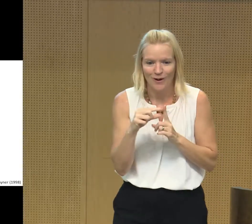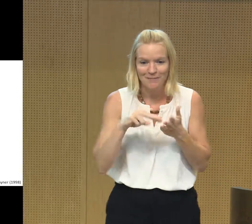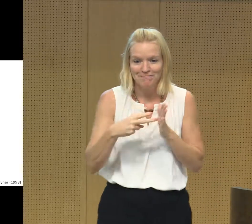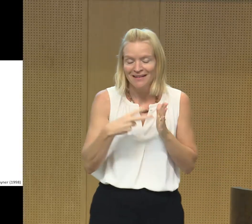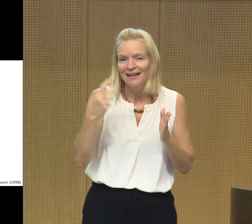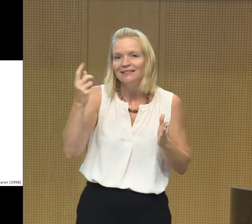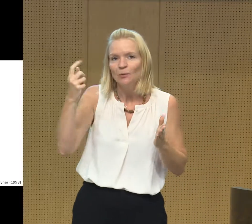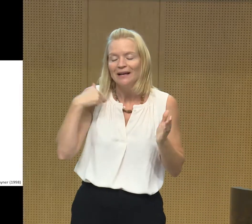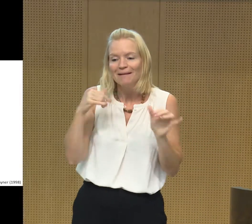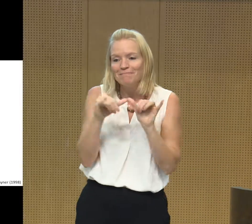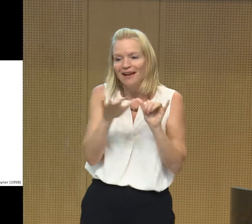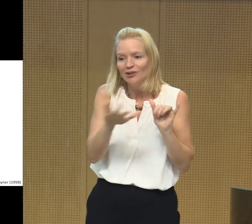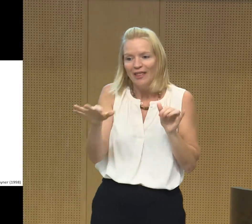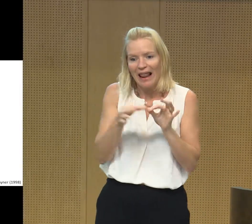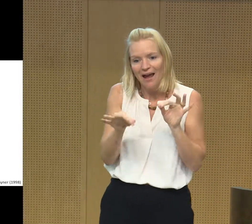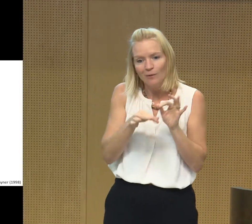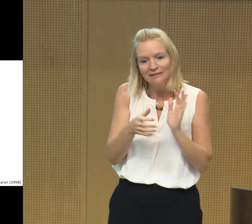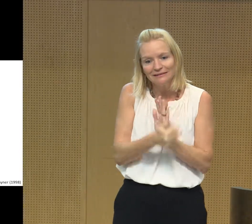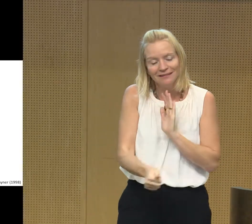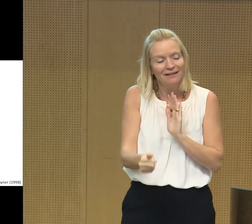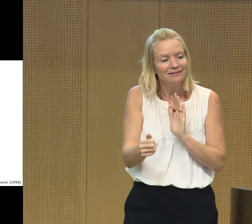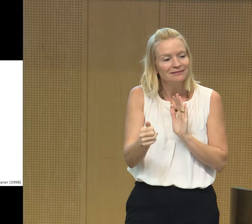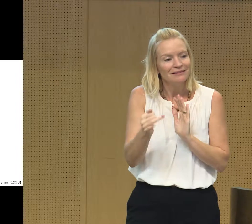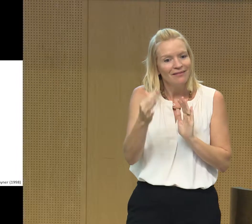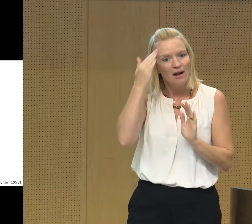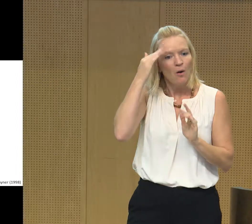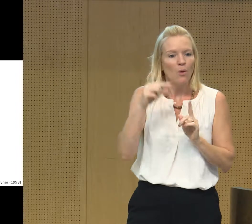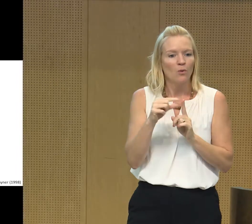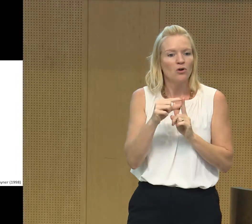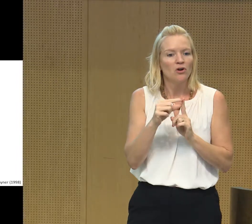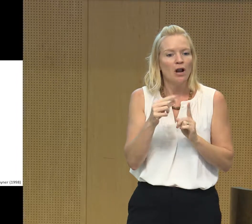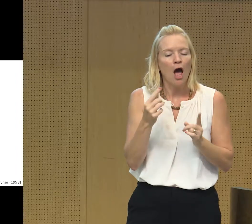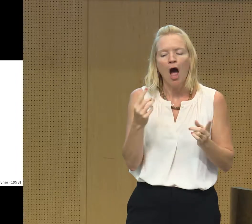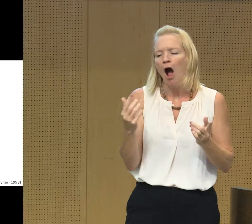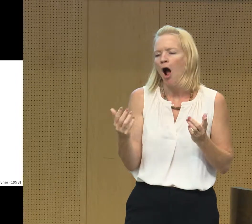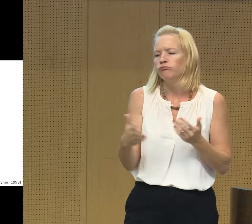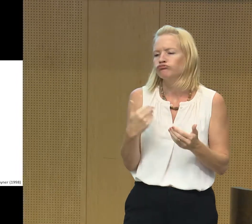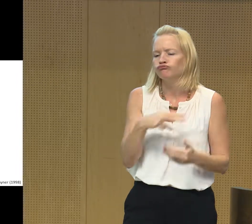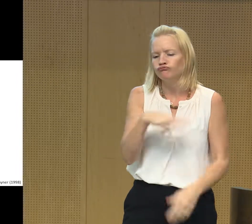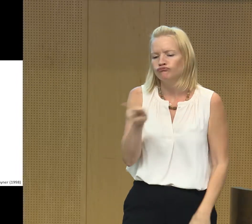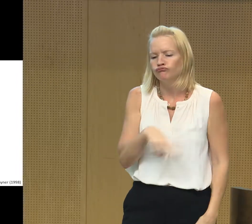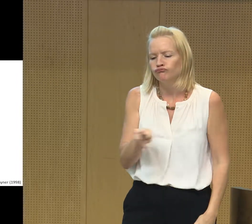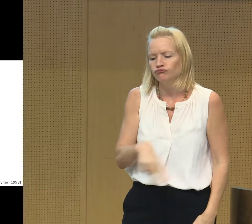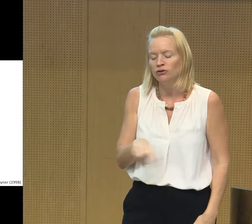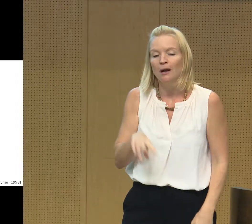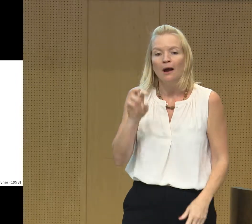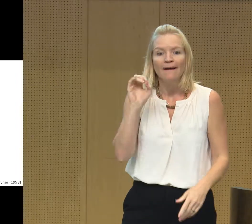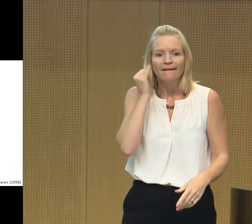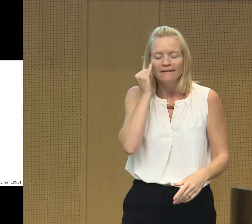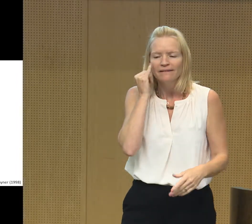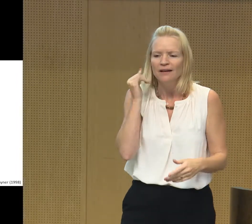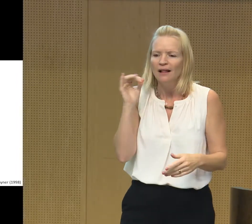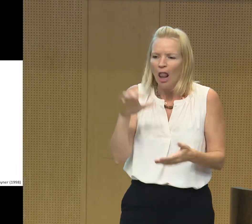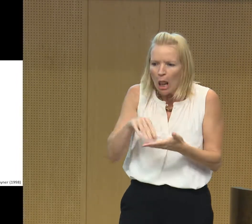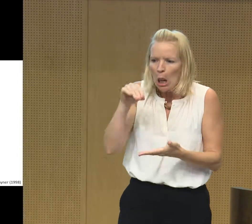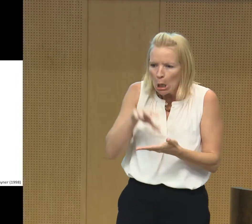tell if someone is stuck on a word. And we use that as a way to measure language